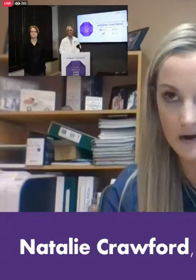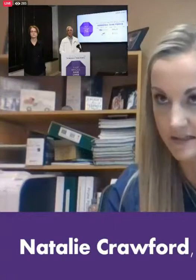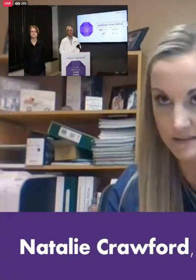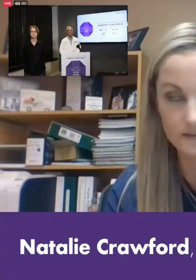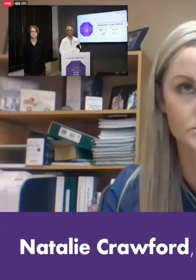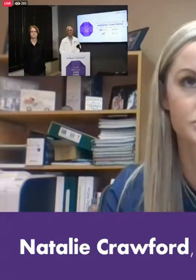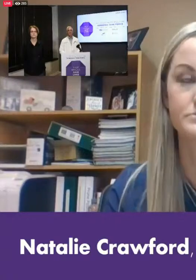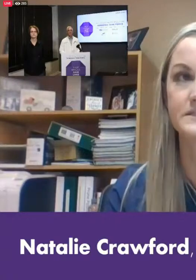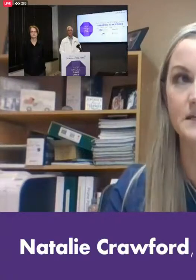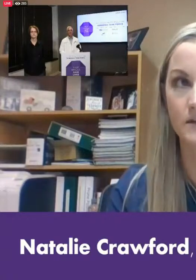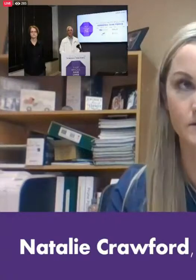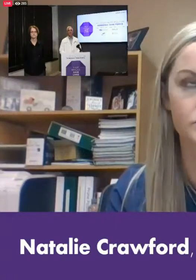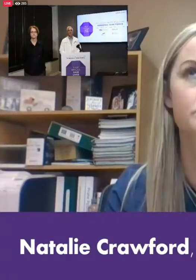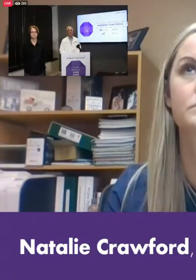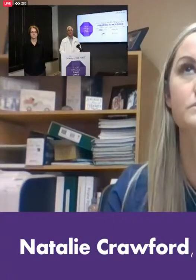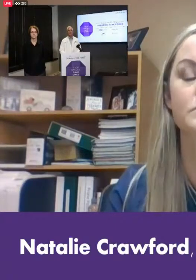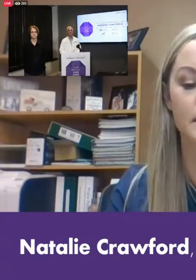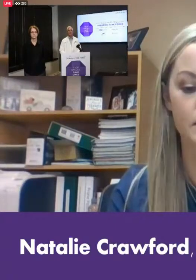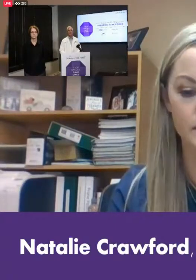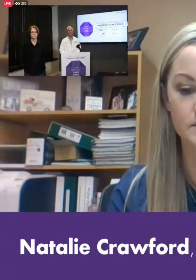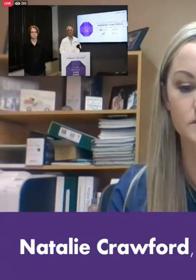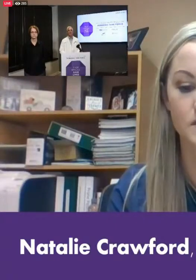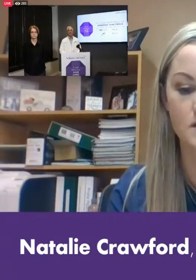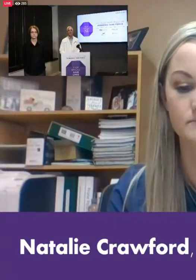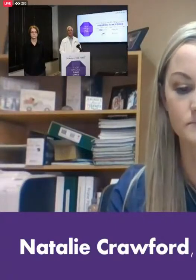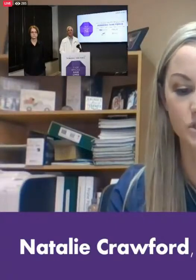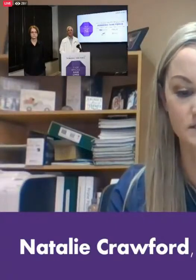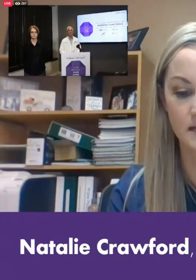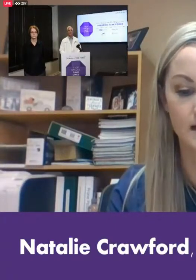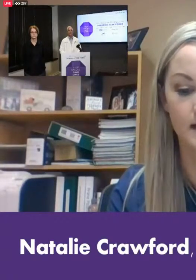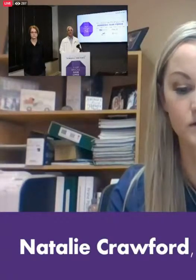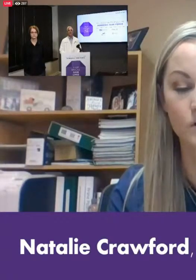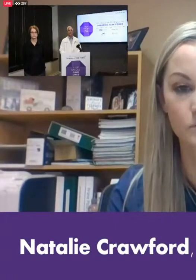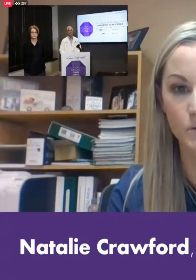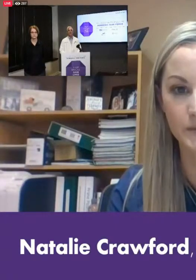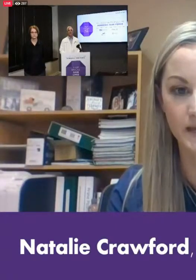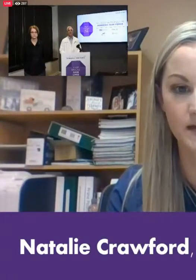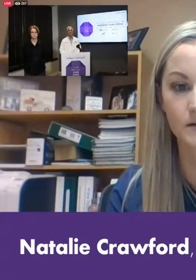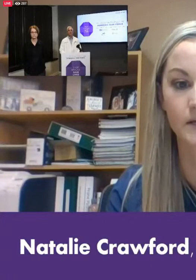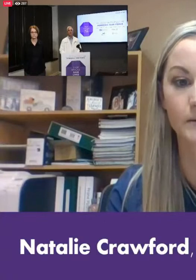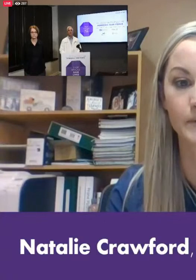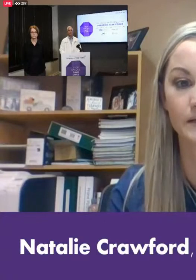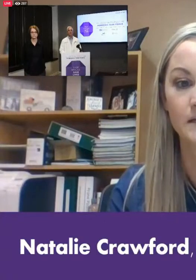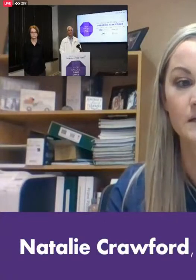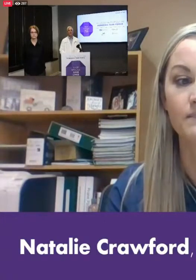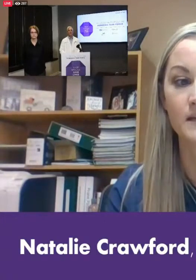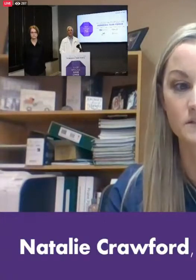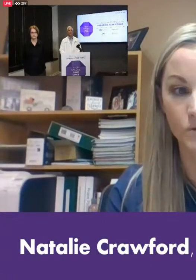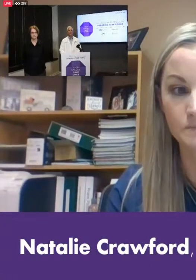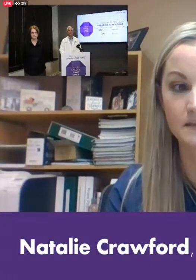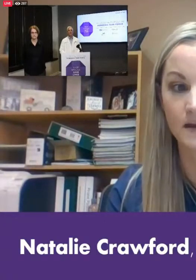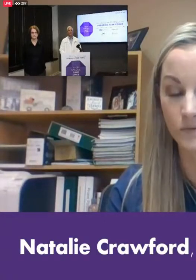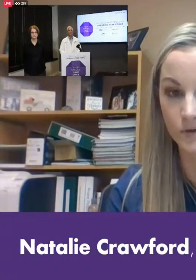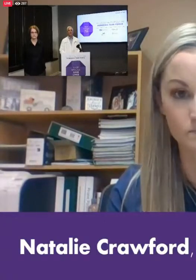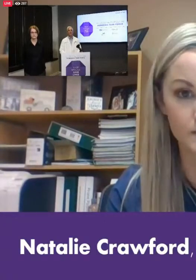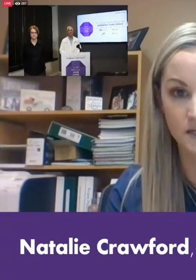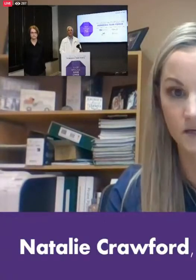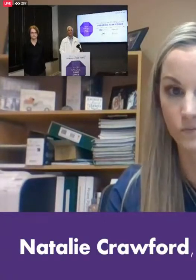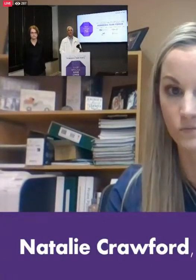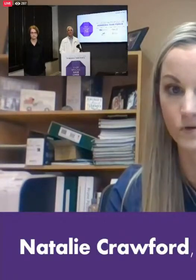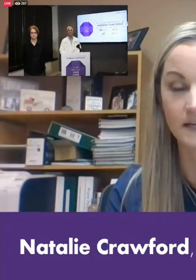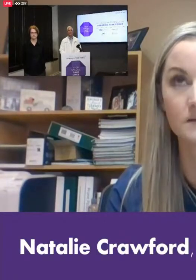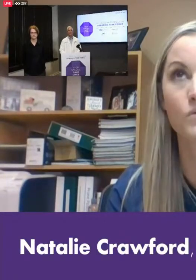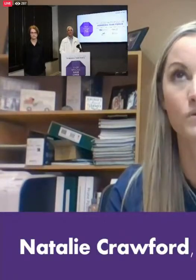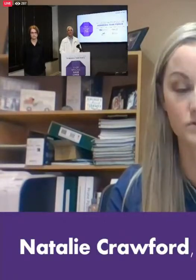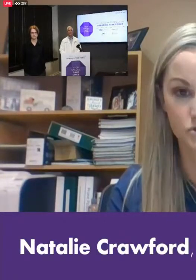she was crying, and she was scared. She was so scared. And she said, I know I won't make it out of here, but they told me that I wouldn't